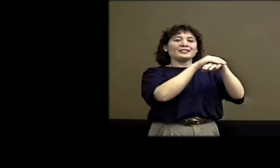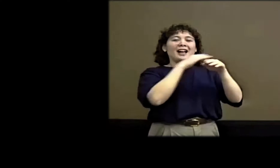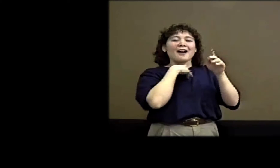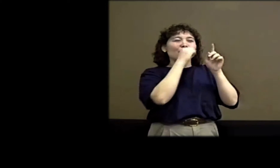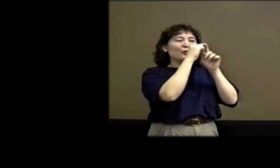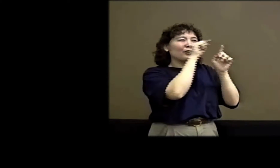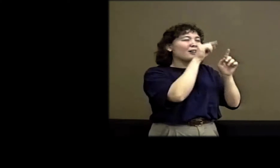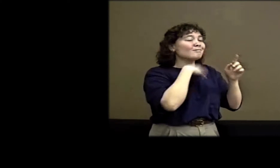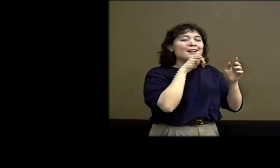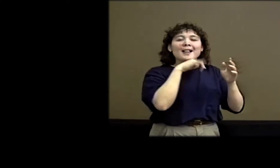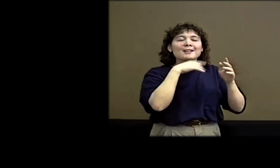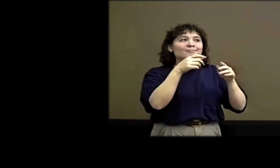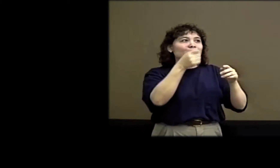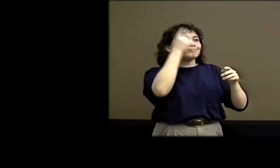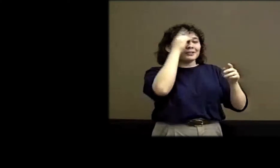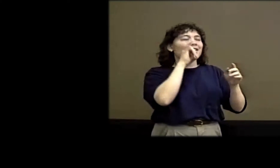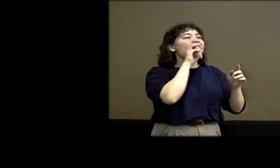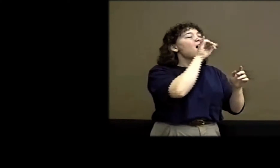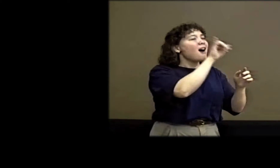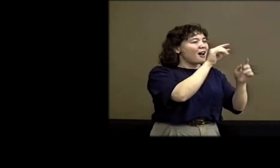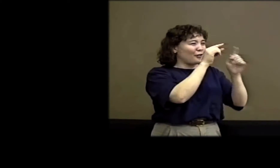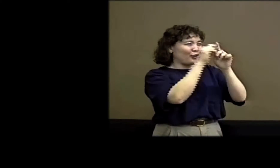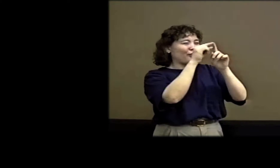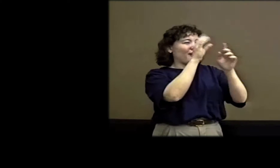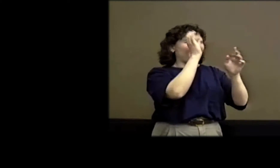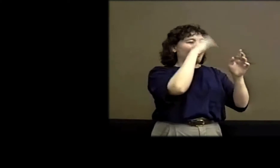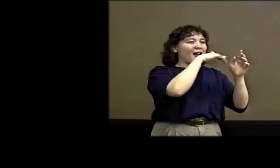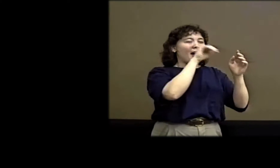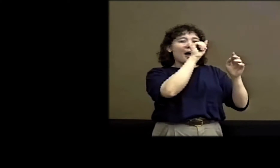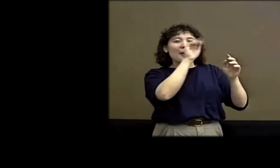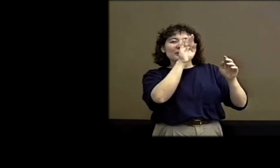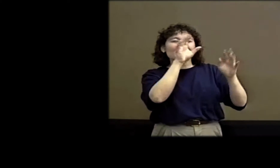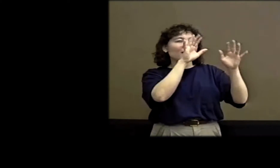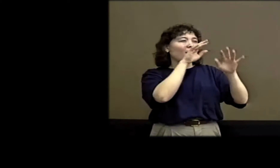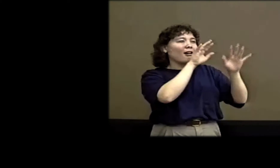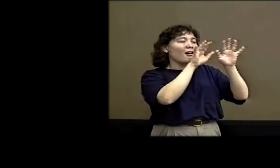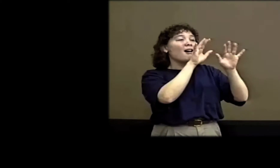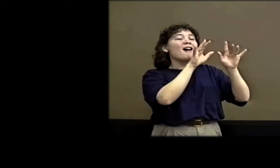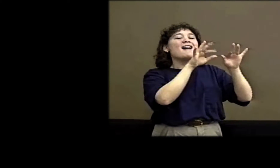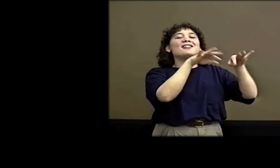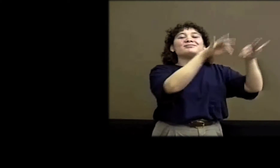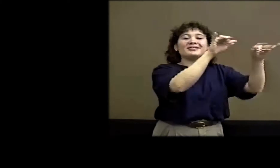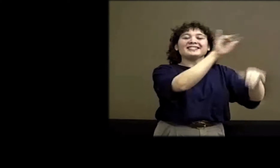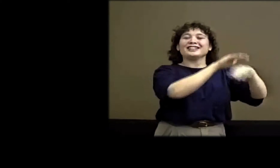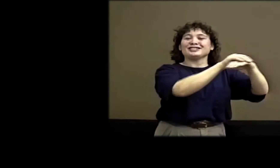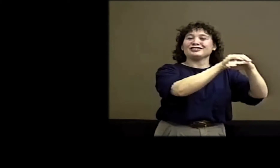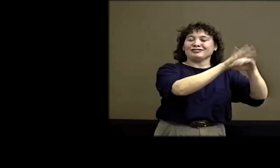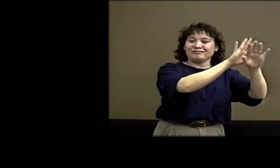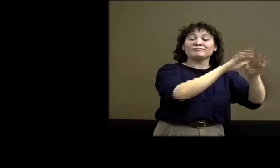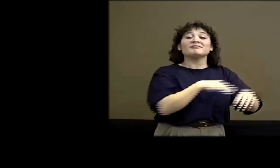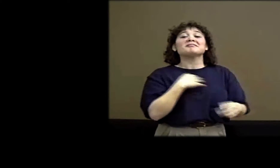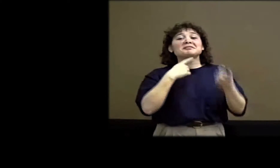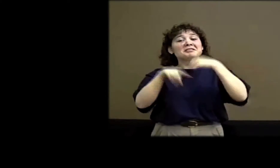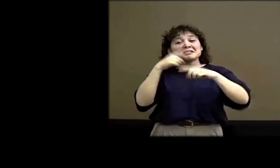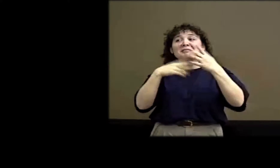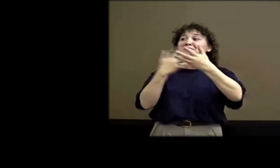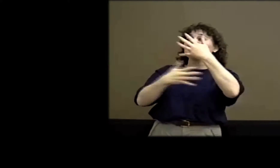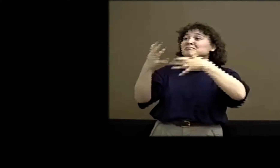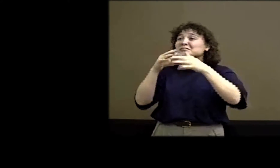represented a word. I had a tough time learning the alphabet, though. In the classroom, we would use English, but outside playing, we would use ASL. I would go back and forth between